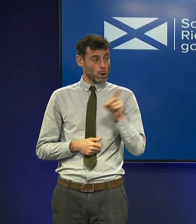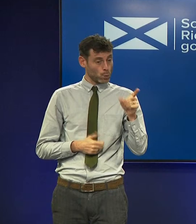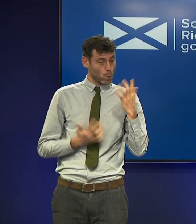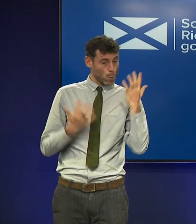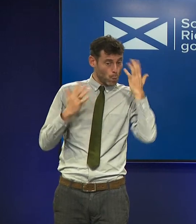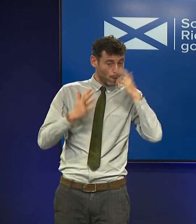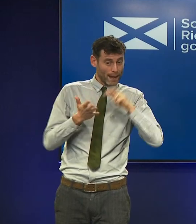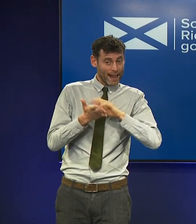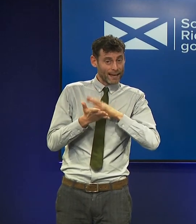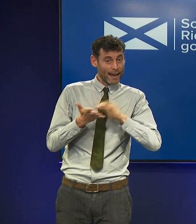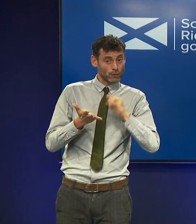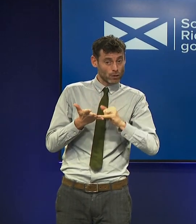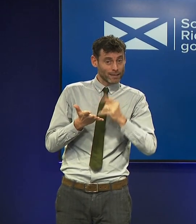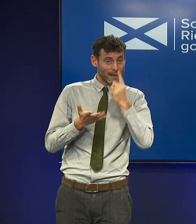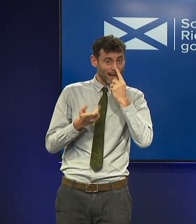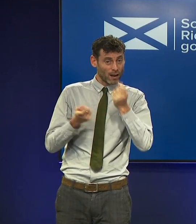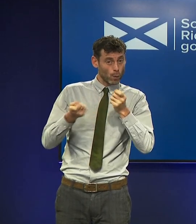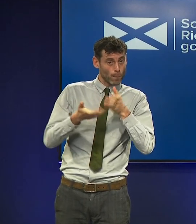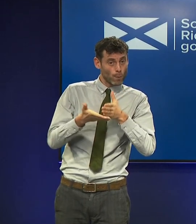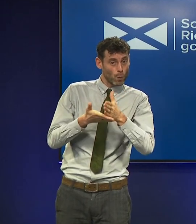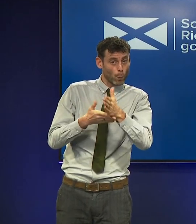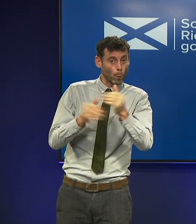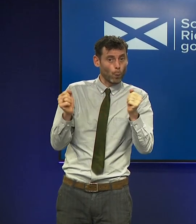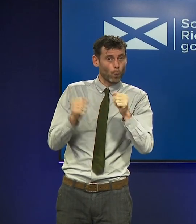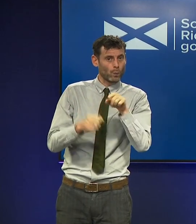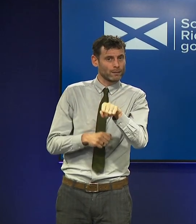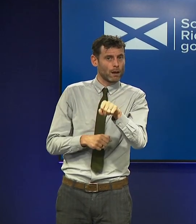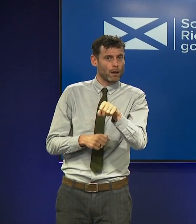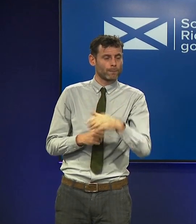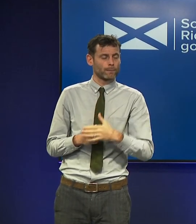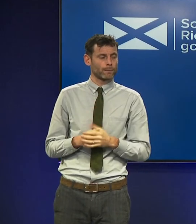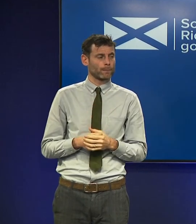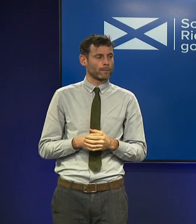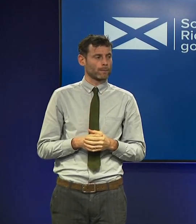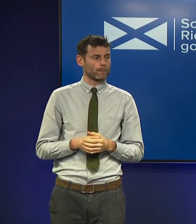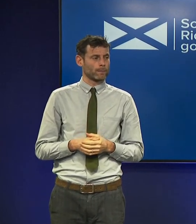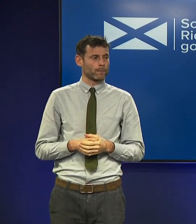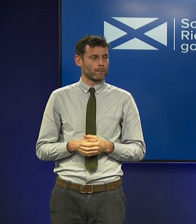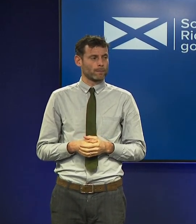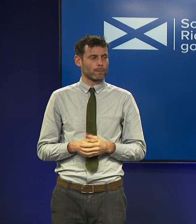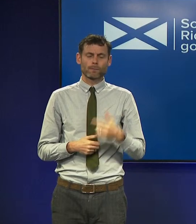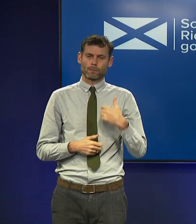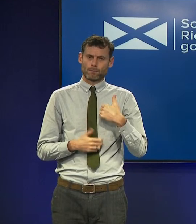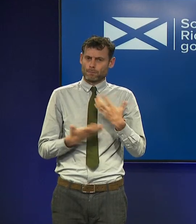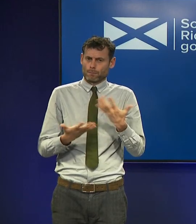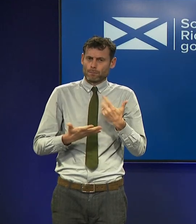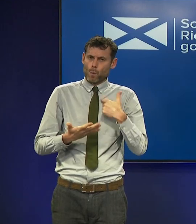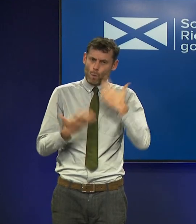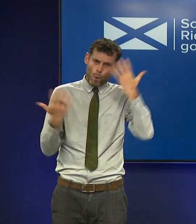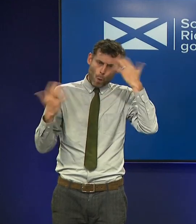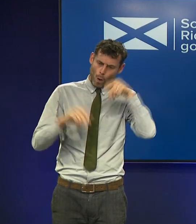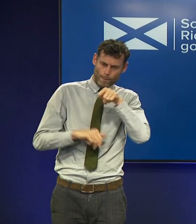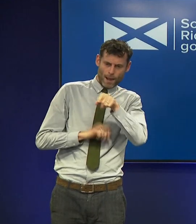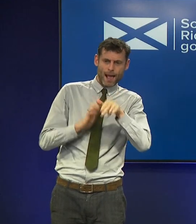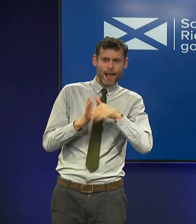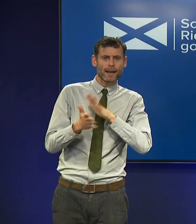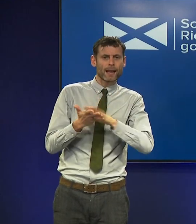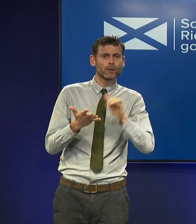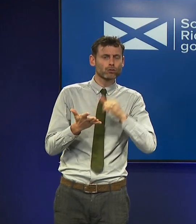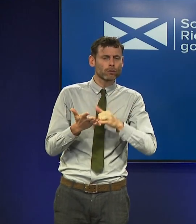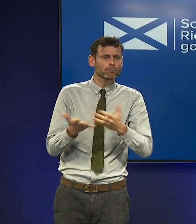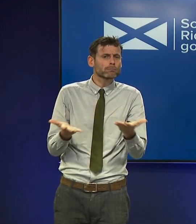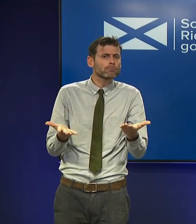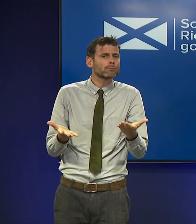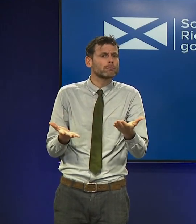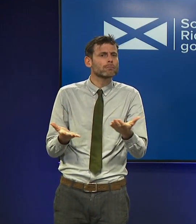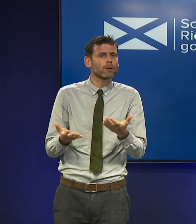pressure than it has done at previous points during the pandemic? I'm obviously very concerned about that, because it is a fact, but